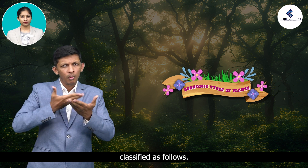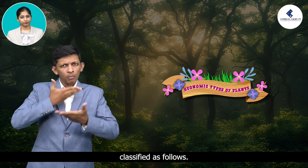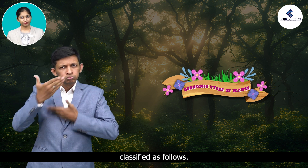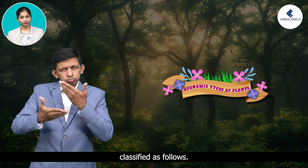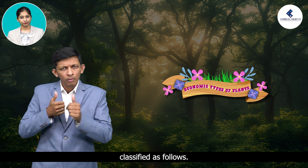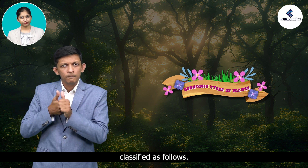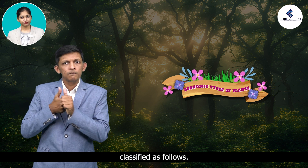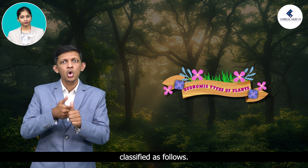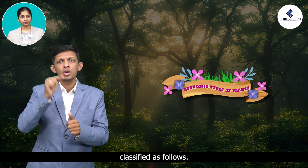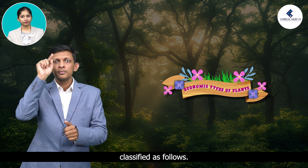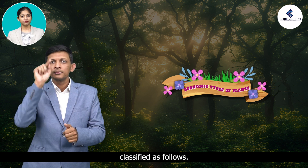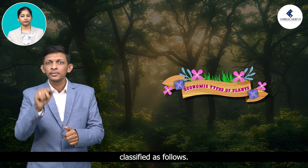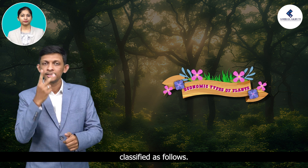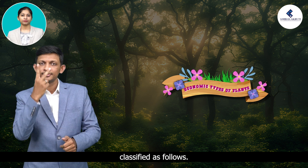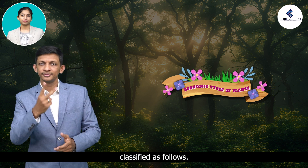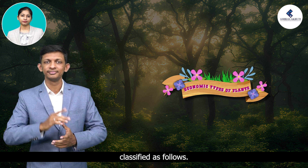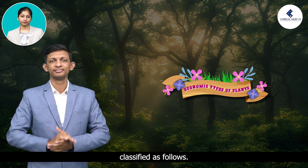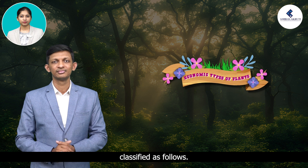follows.